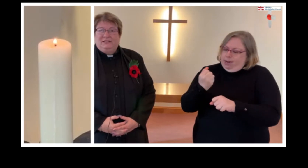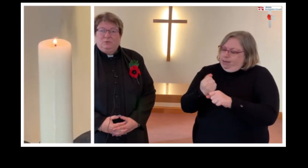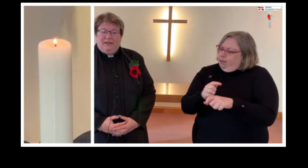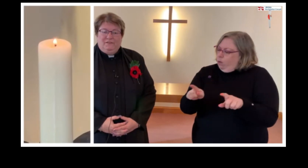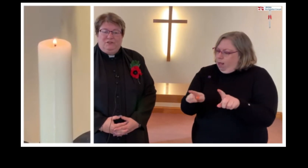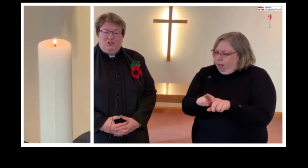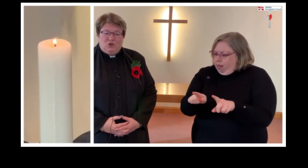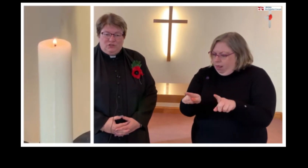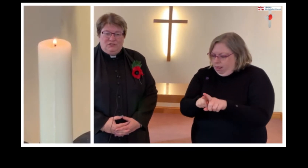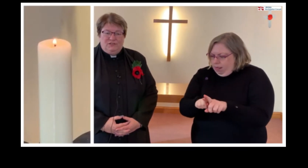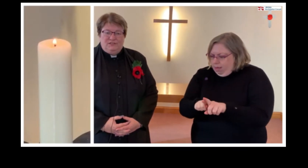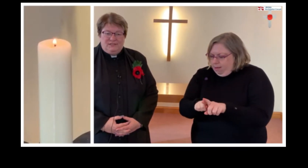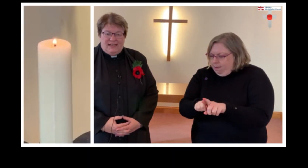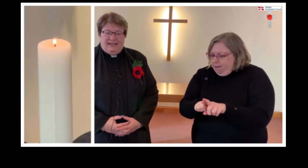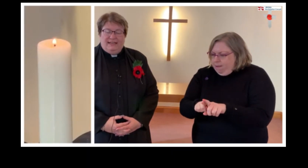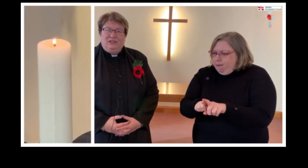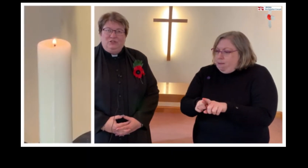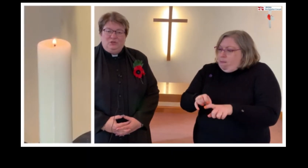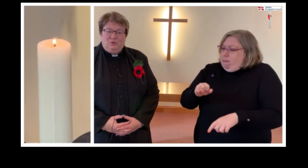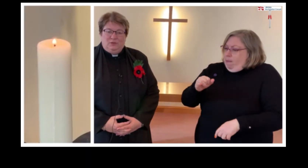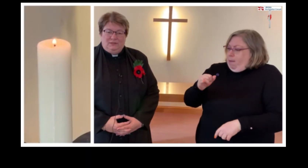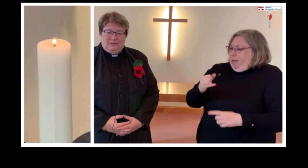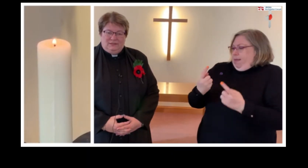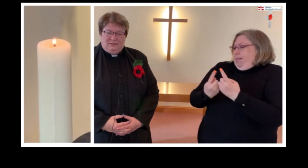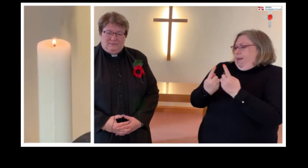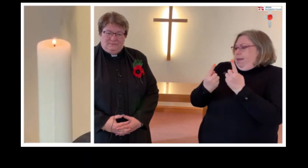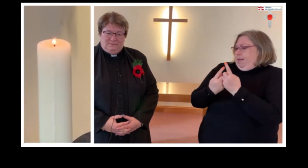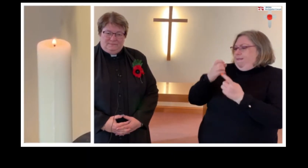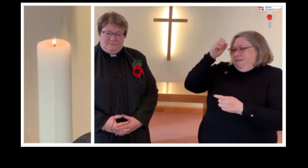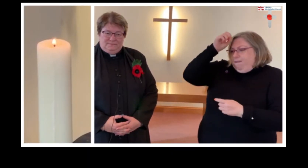and the things we have forgotten to say and do